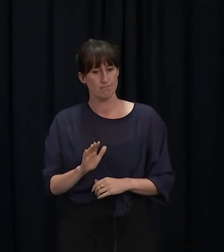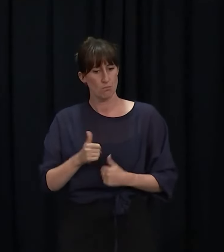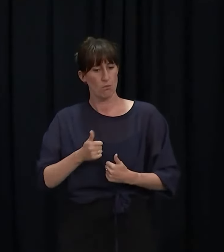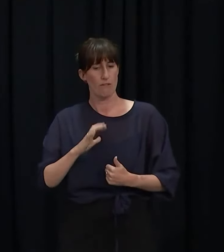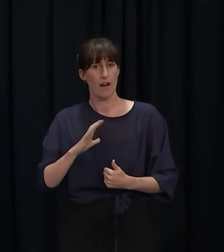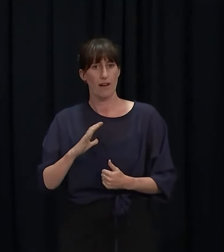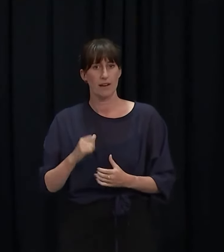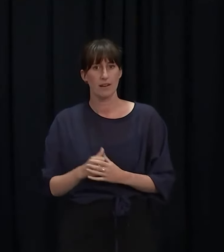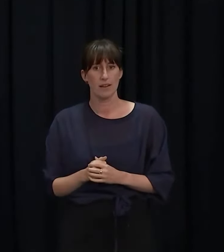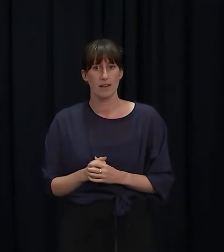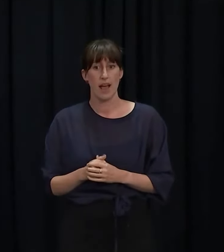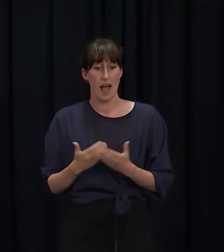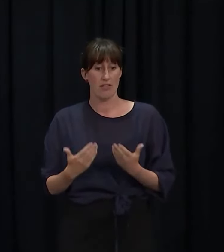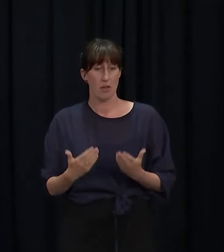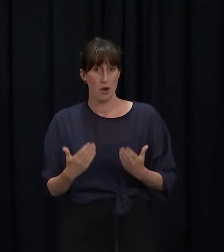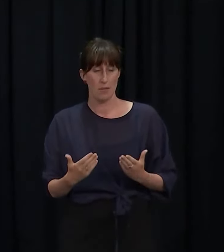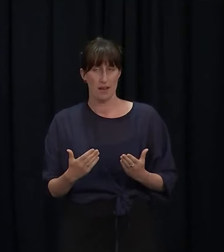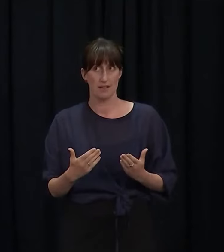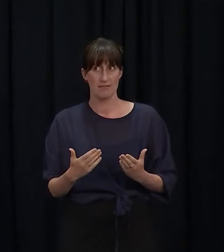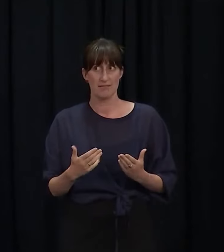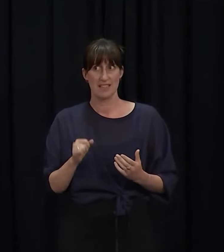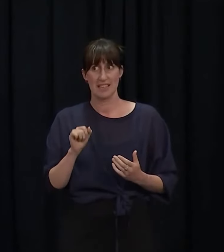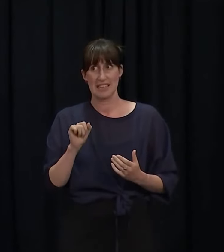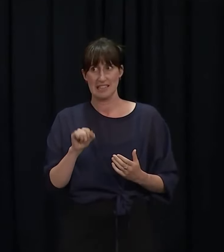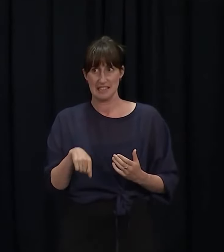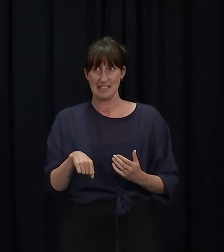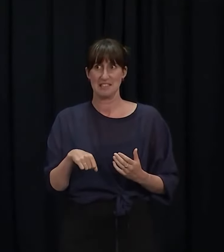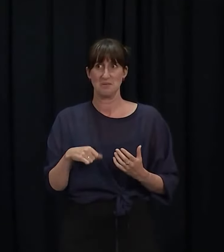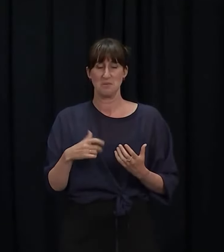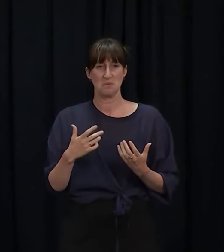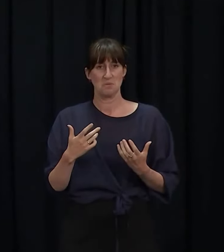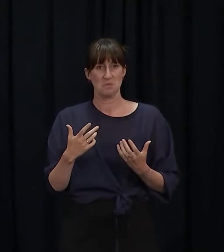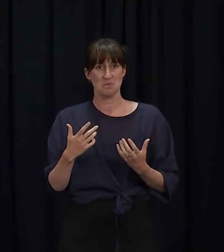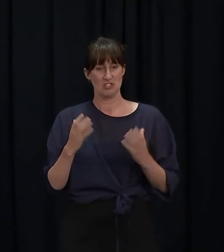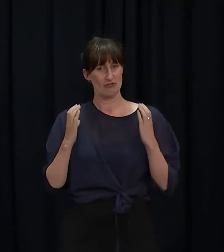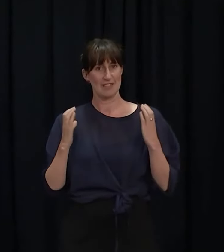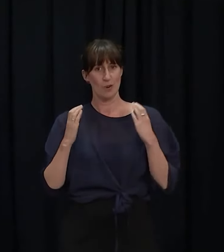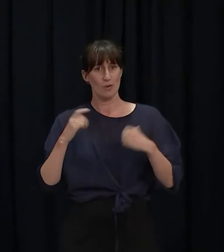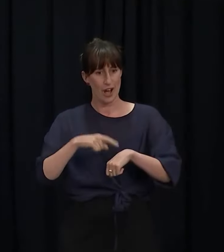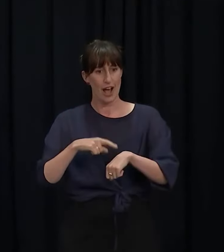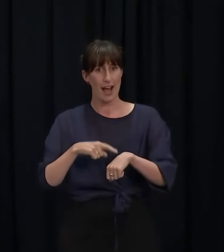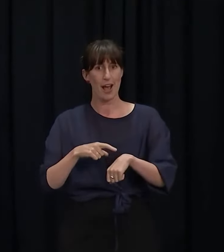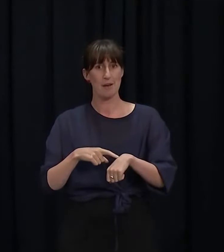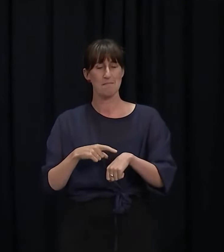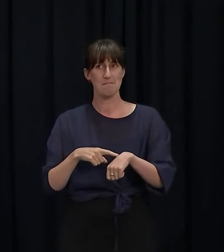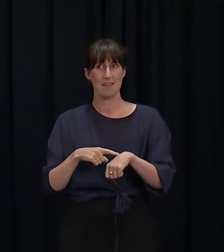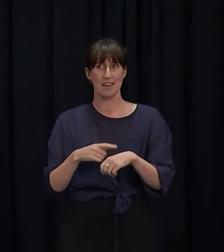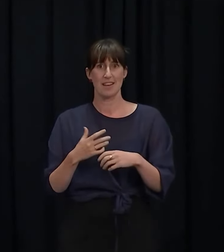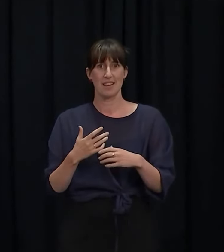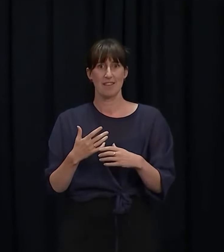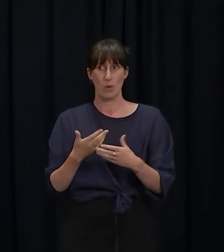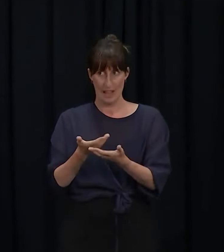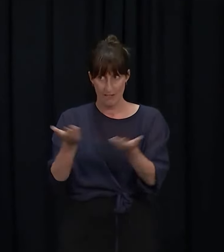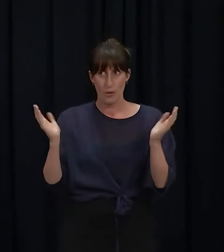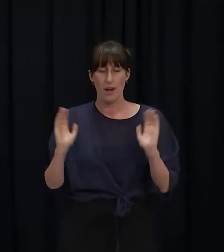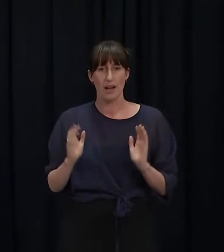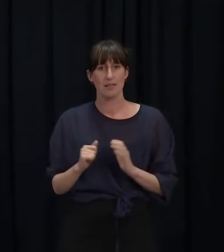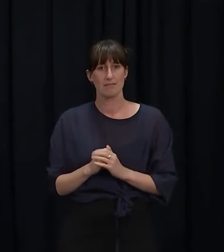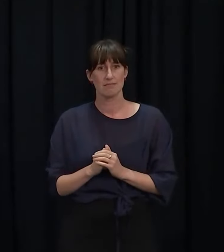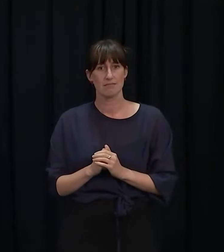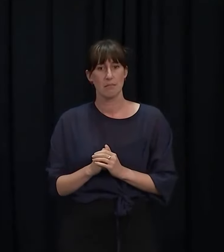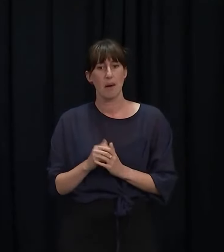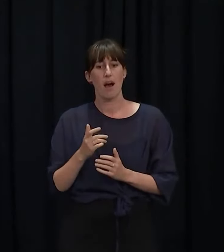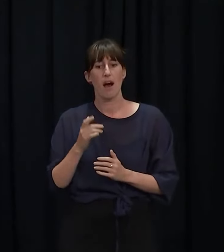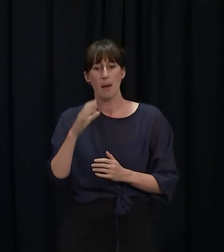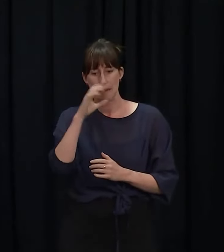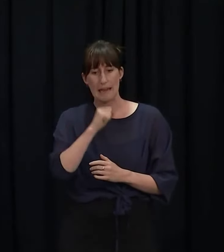that, does have an intensity to it that is unusual for New Zealand. But I do also believe that with time